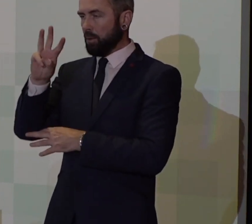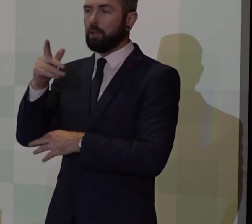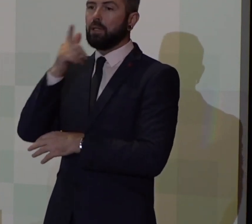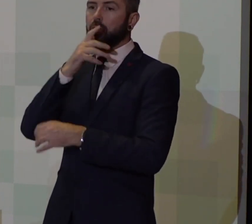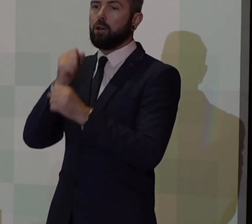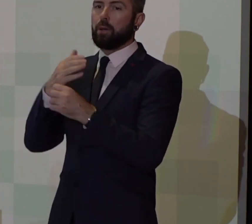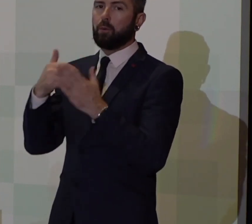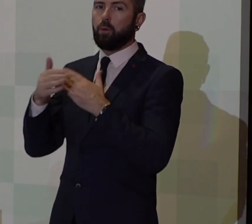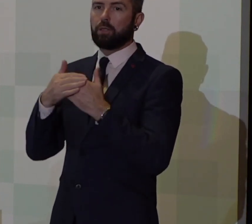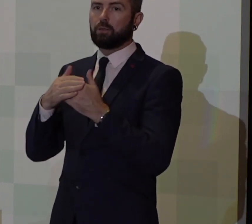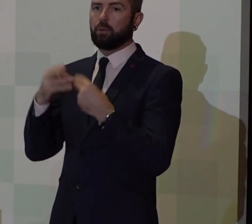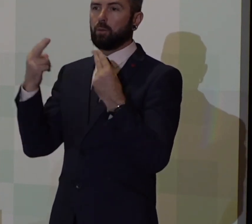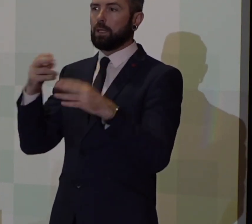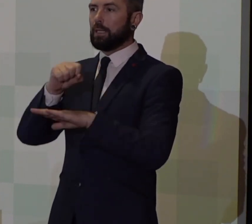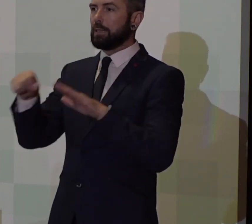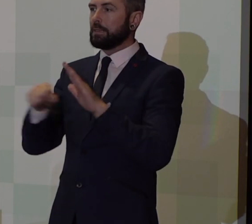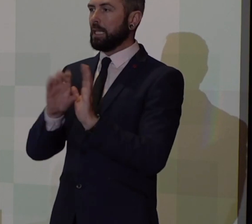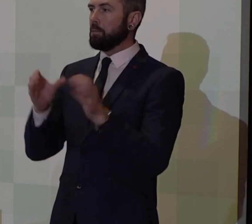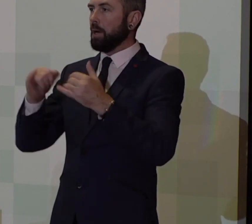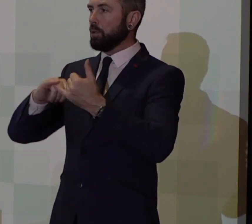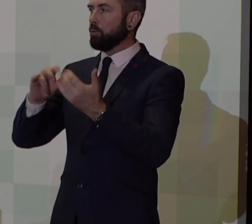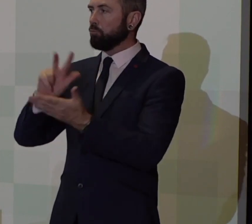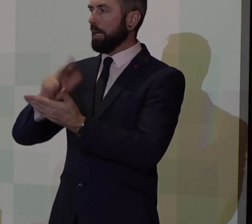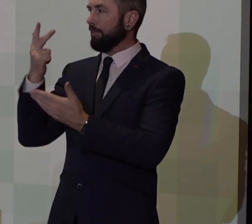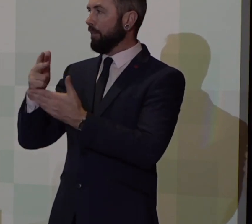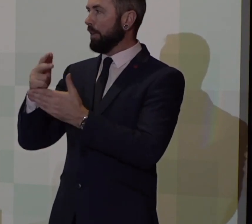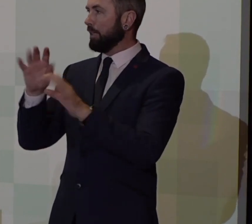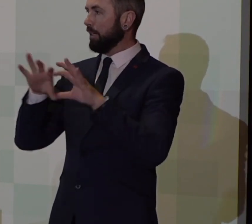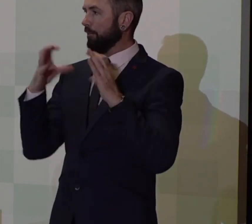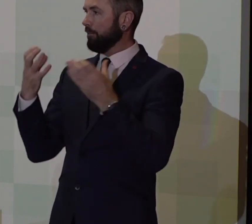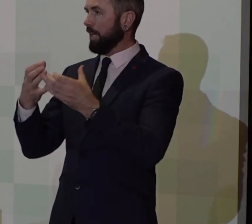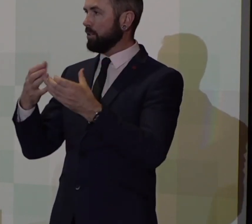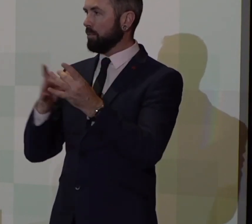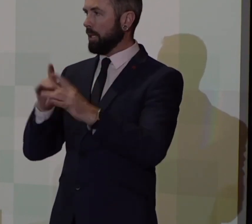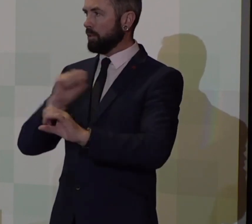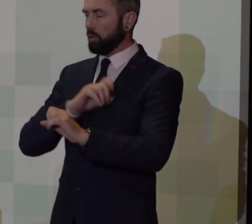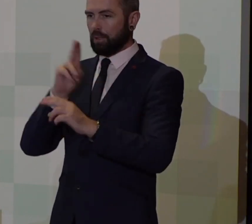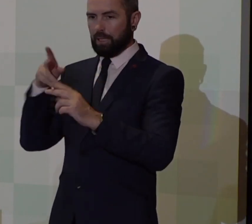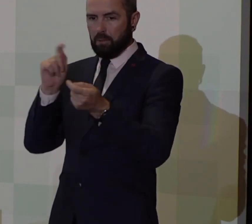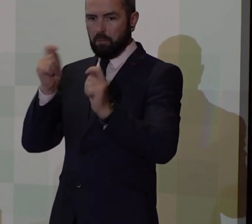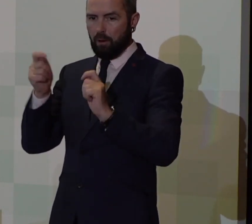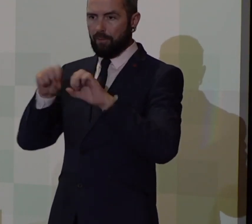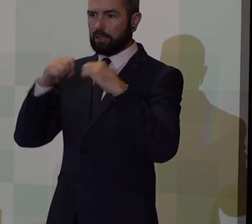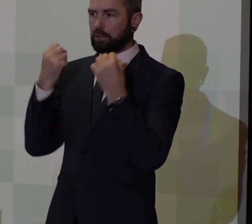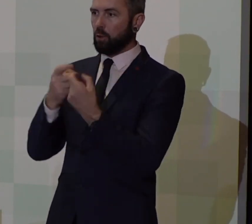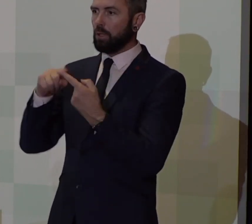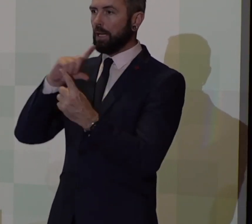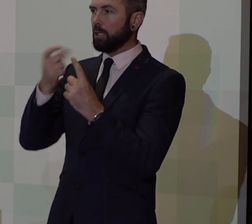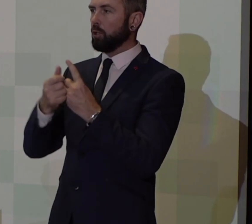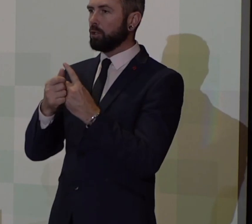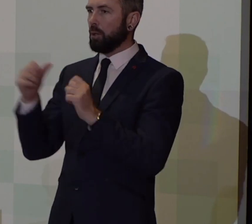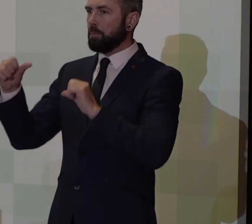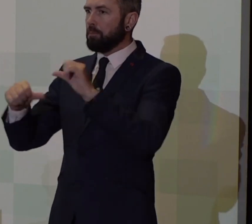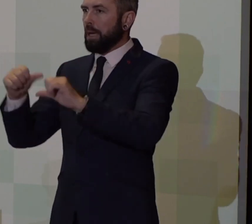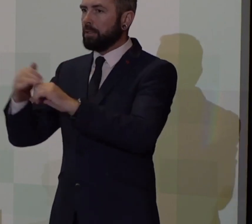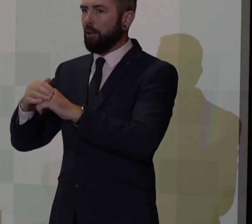requiring state parties who ratify this convention to take all appropriate measures to modify the social and cultural patterns of